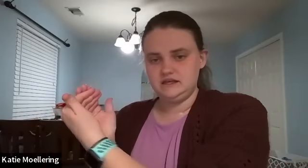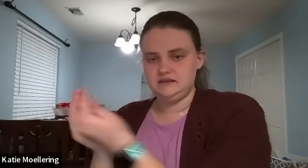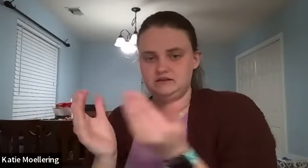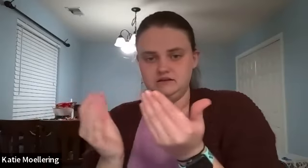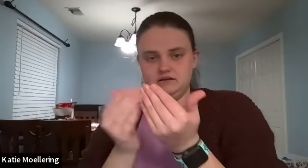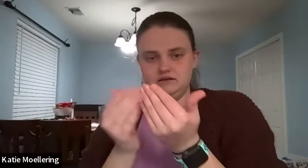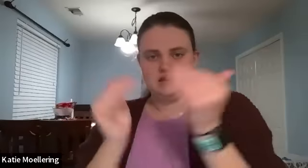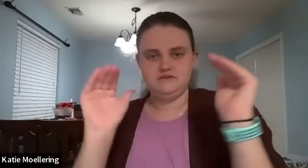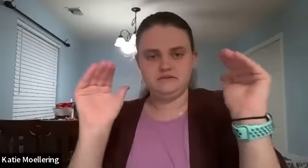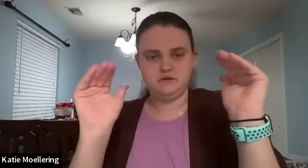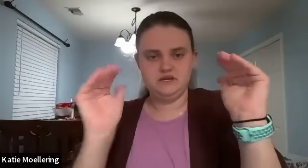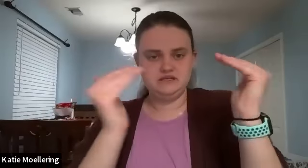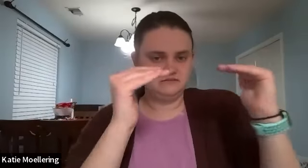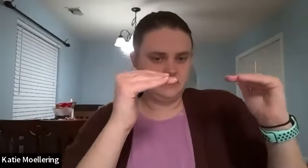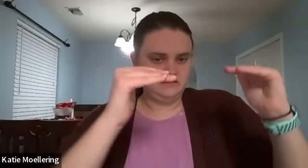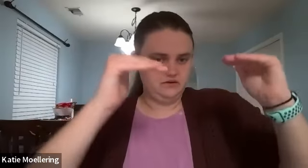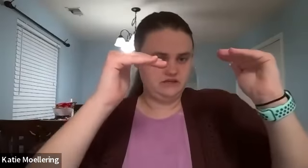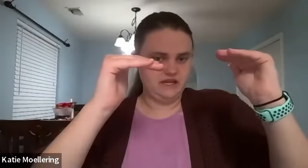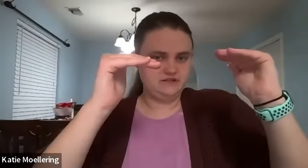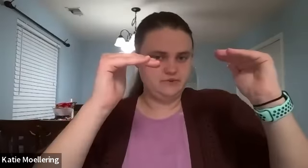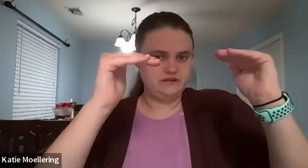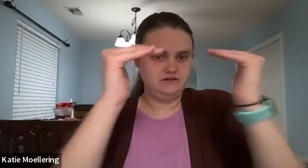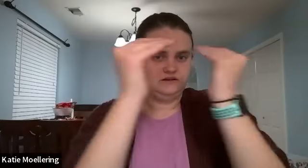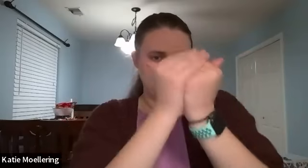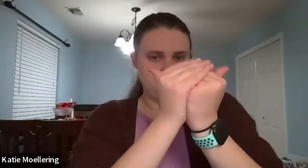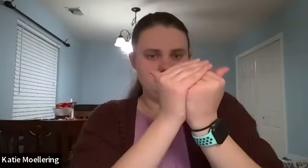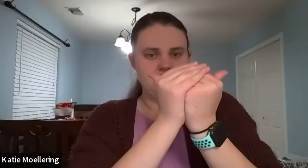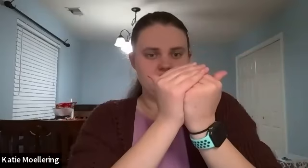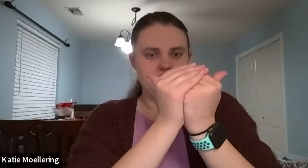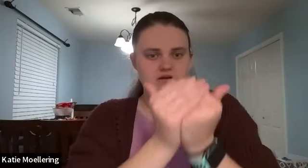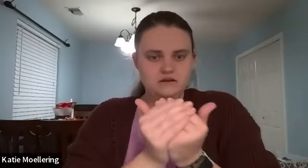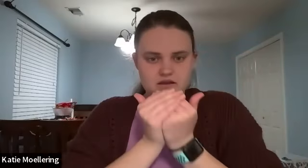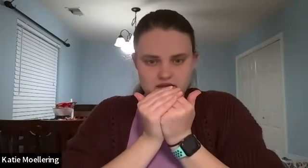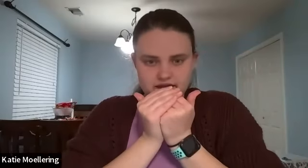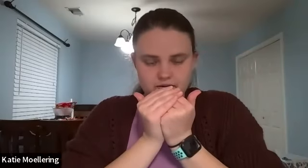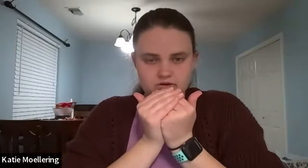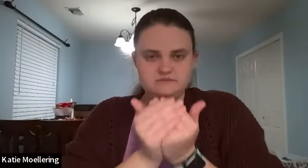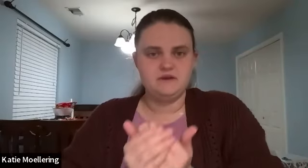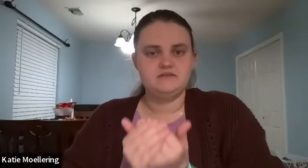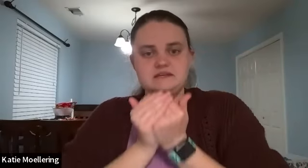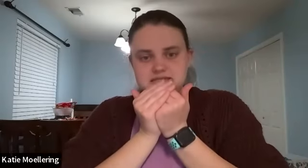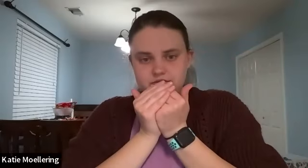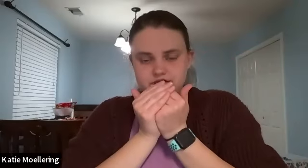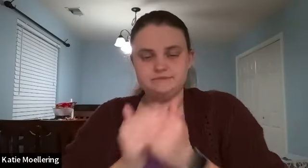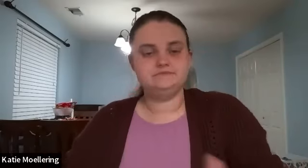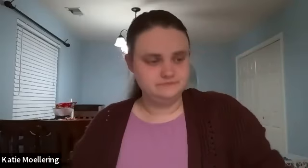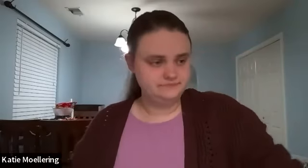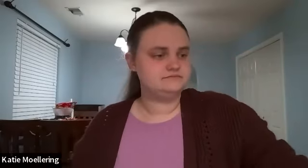Like I like they're bent. My hands are bent. Put them together, and then I hold it to my mouth. Sandwich.